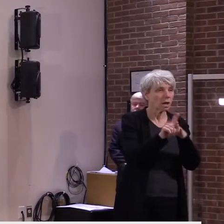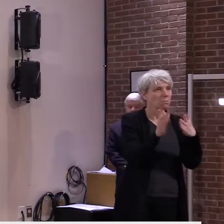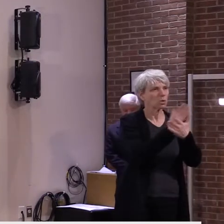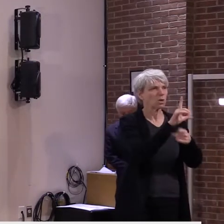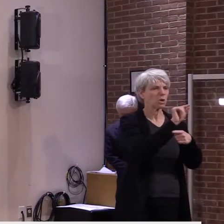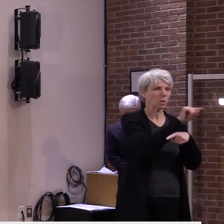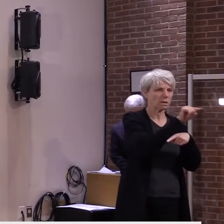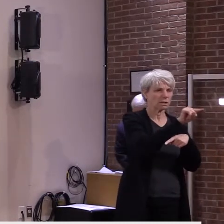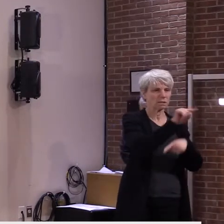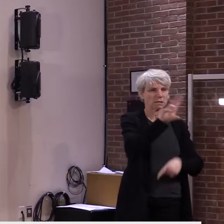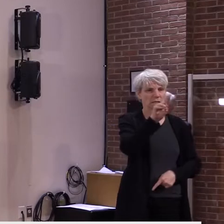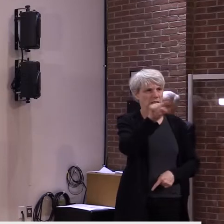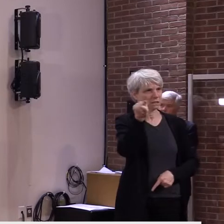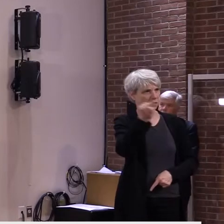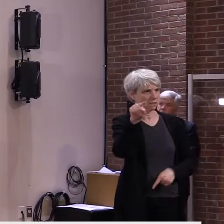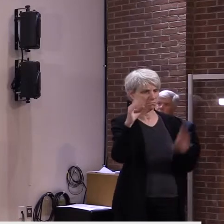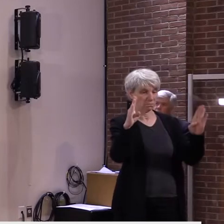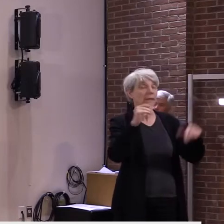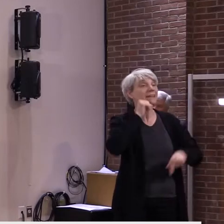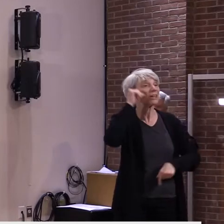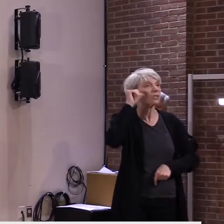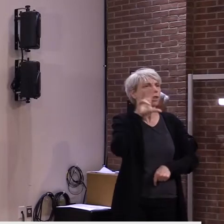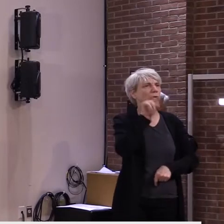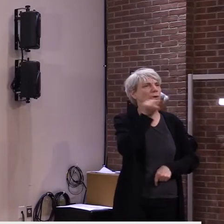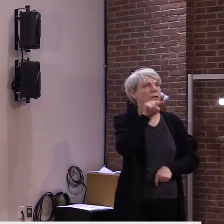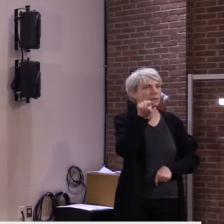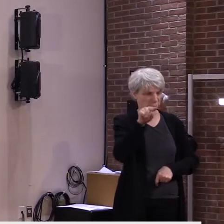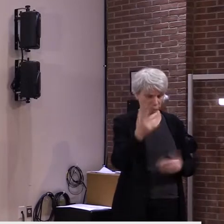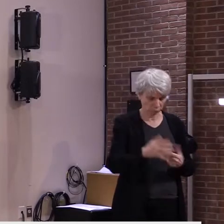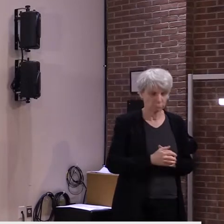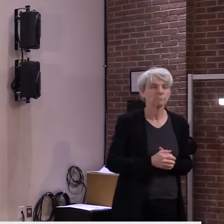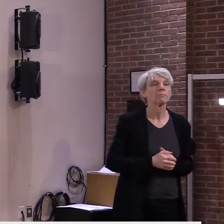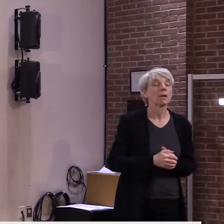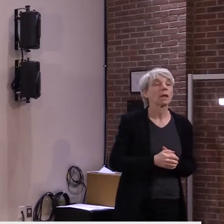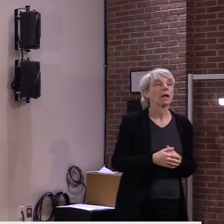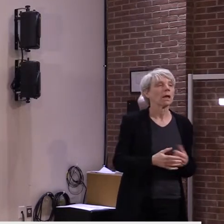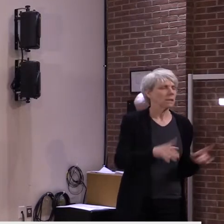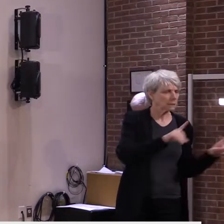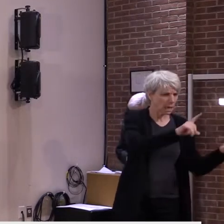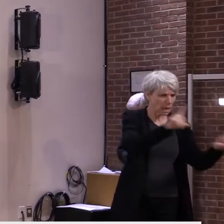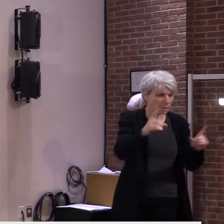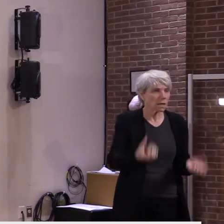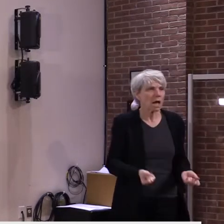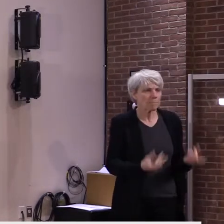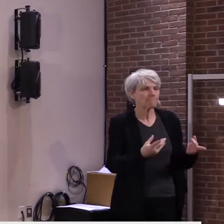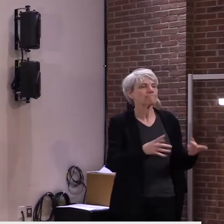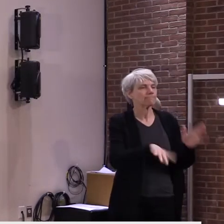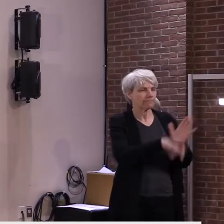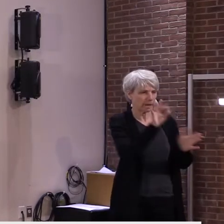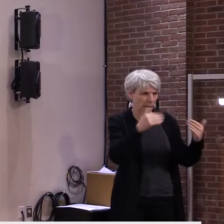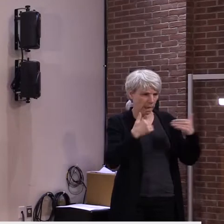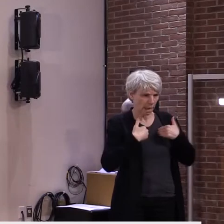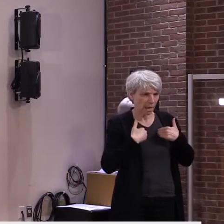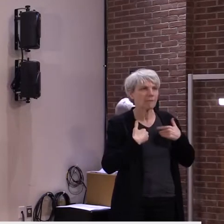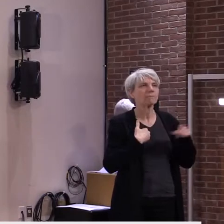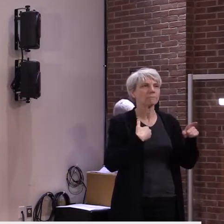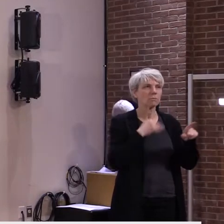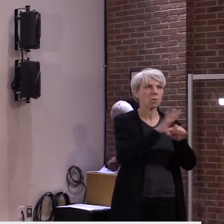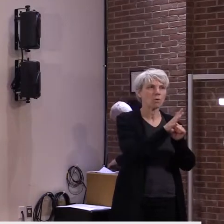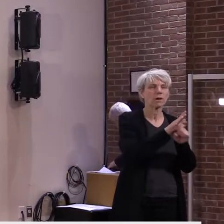days, and the 30s yesterday. Percent positivity, 1.2%.